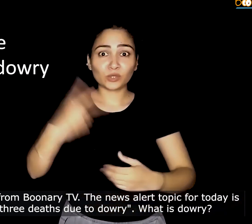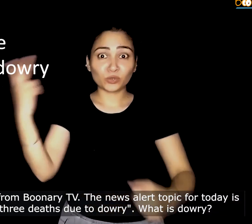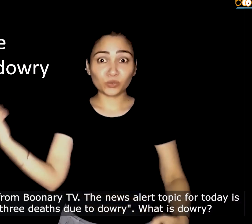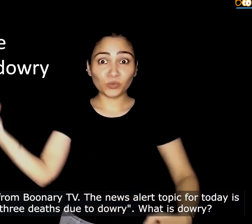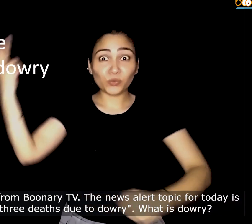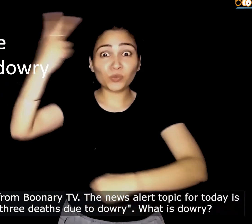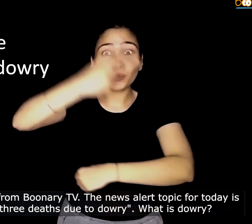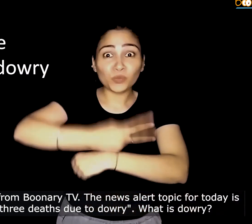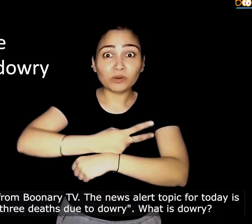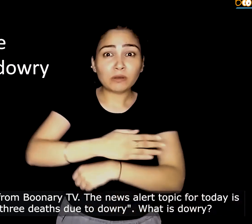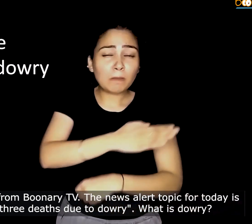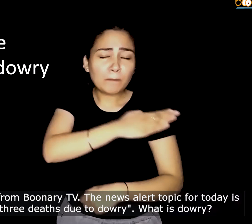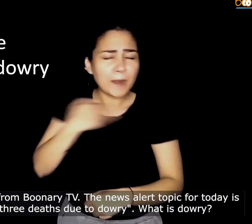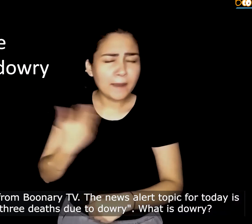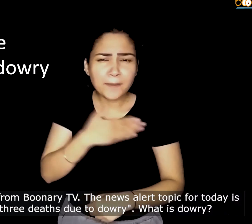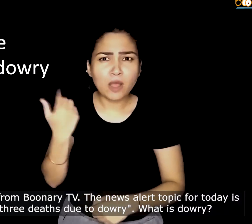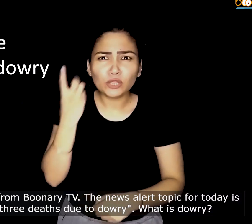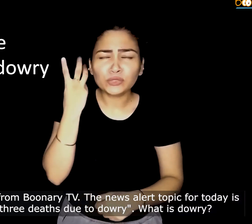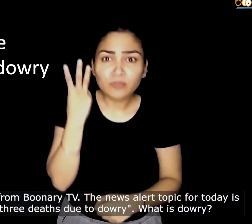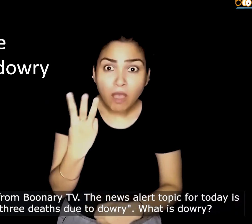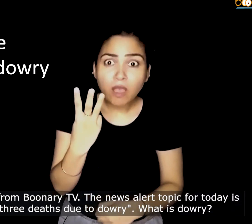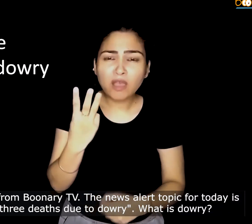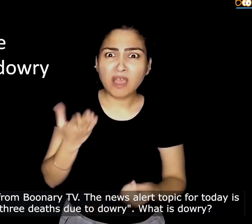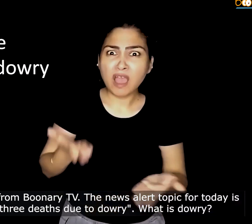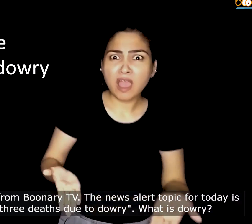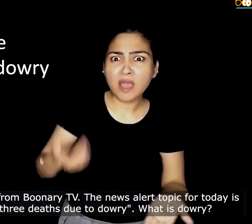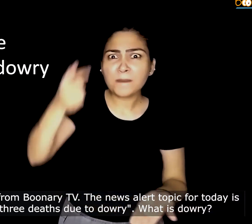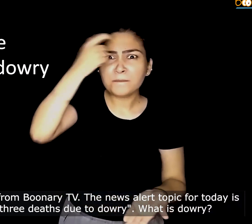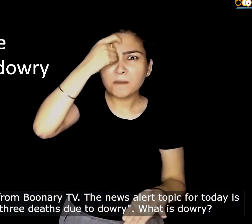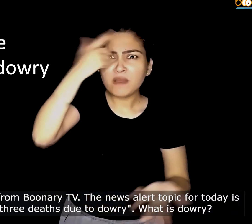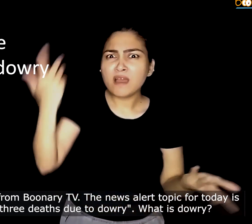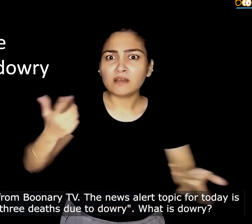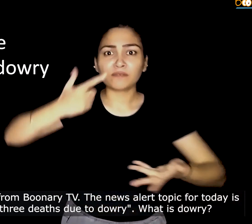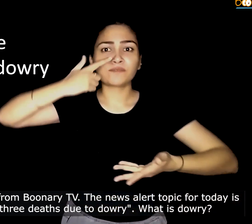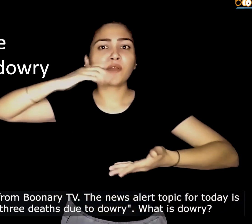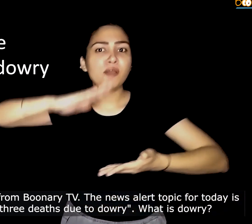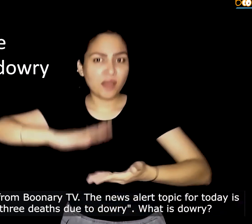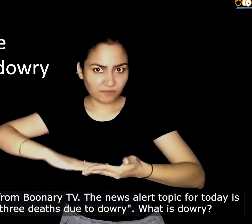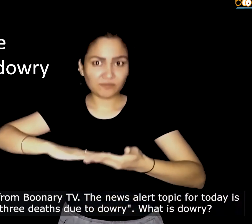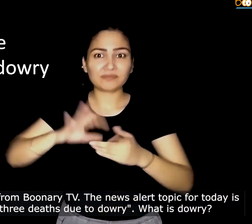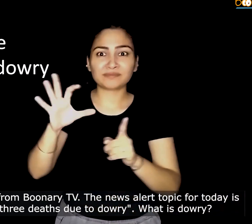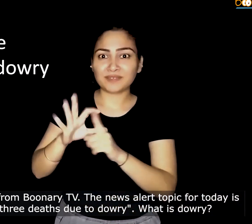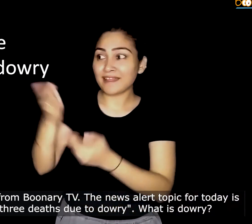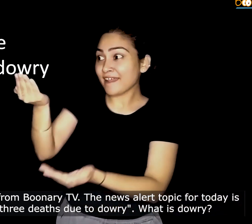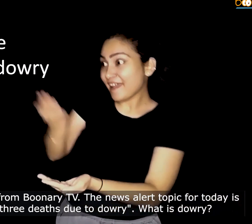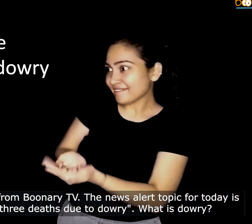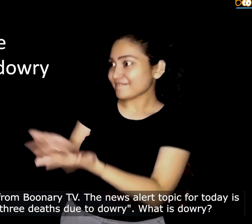two days three deaths due to dowry